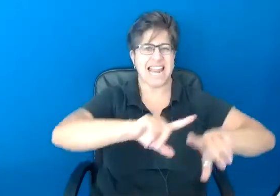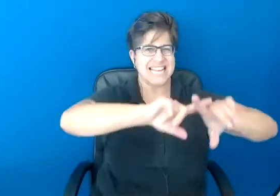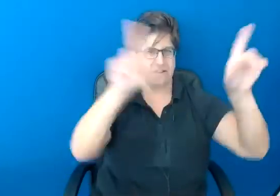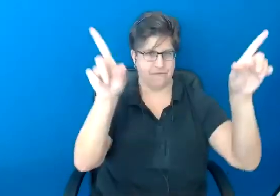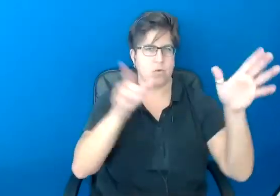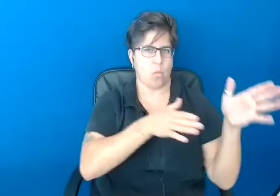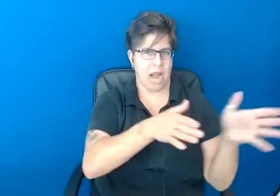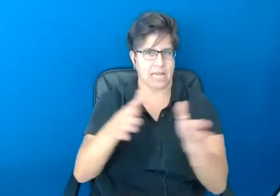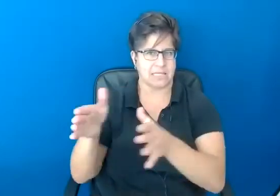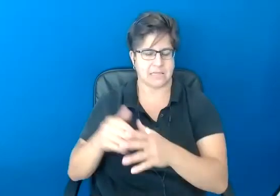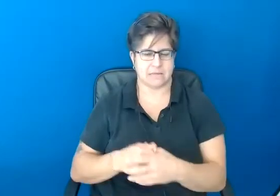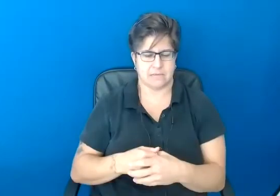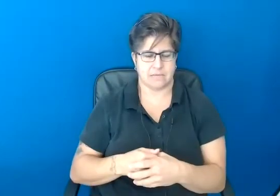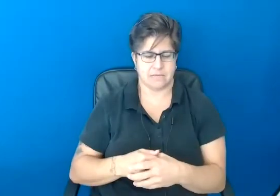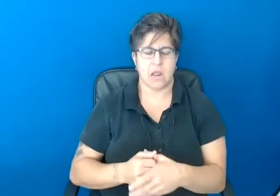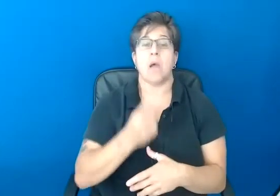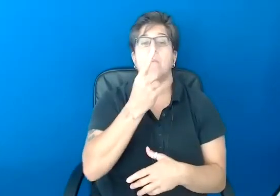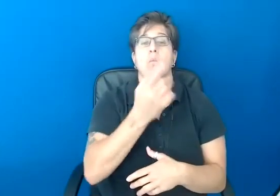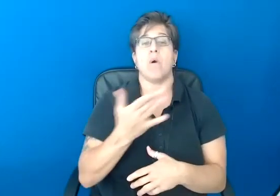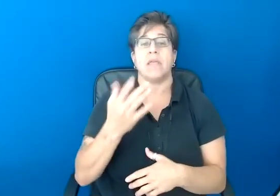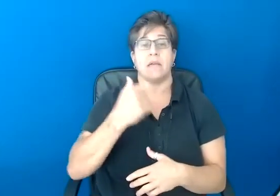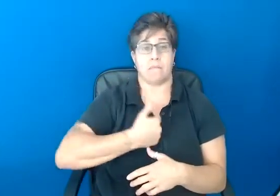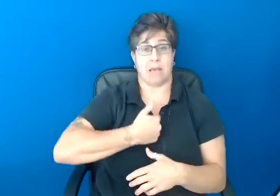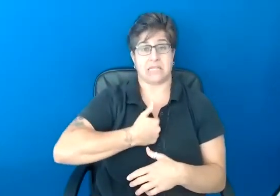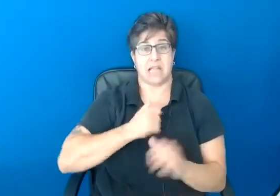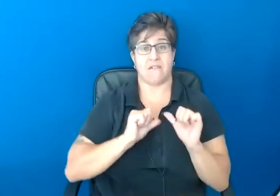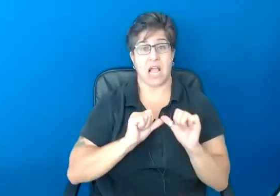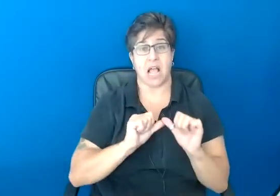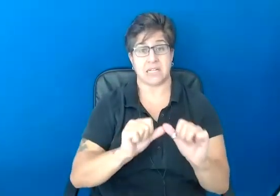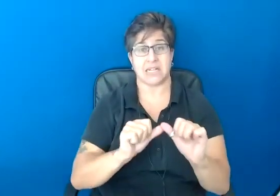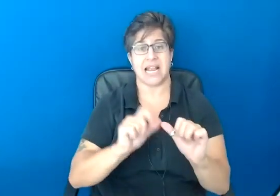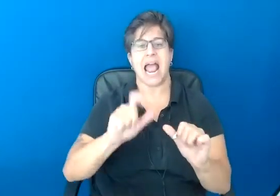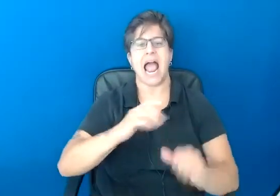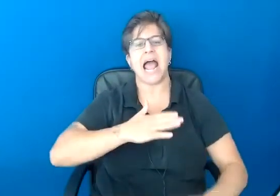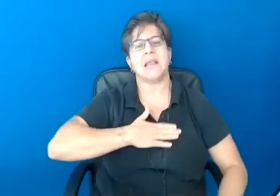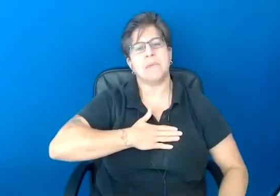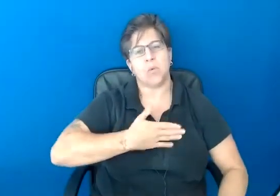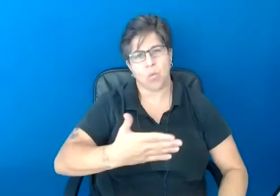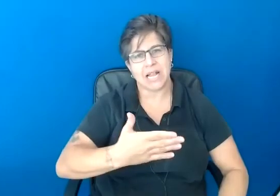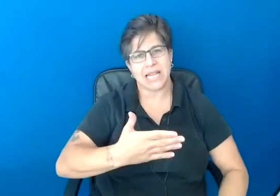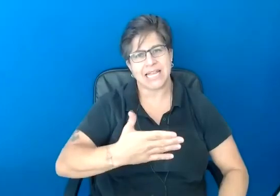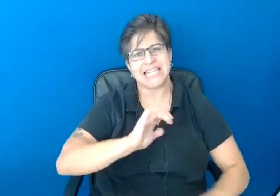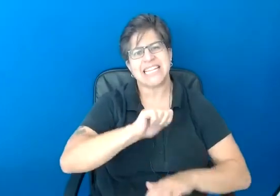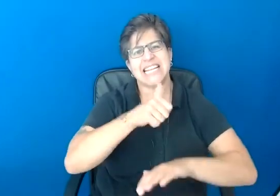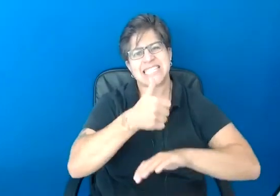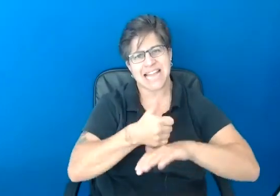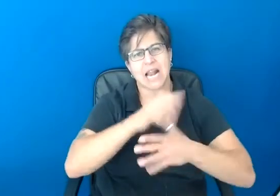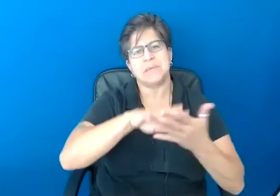time to do it. I have to be willing to carve out the time to do it. I took a walk this morning with my niece, and she